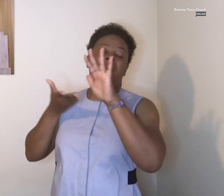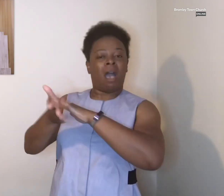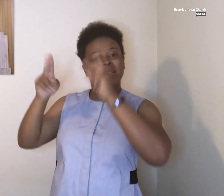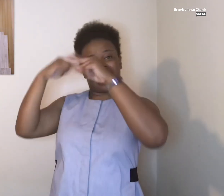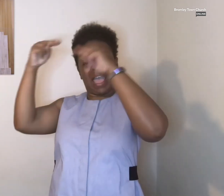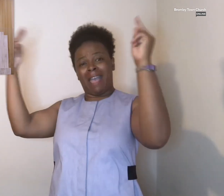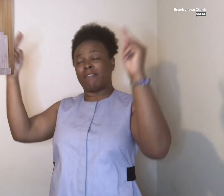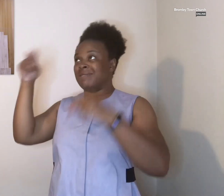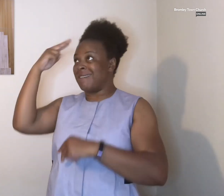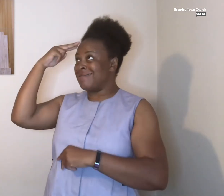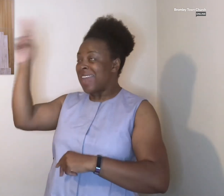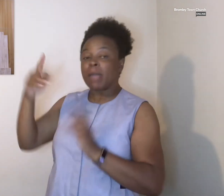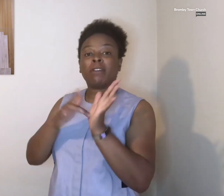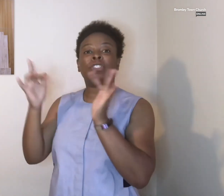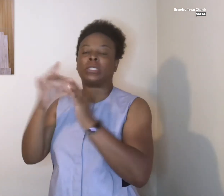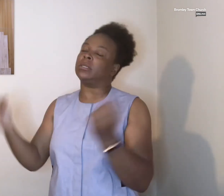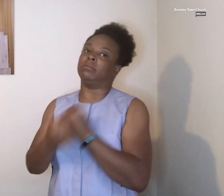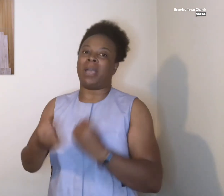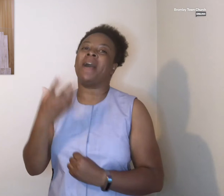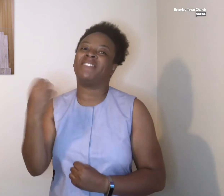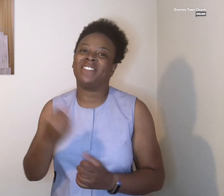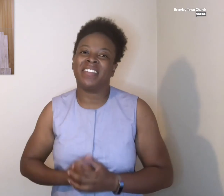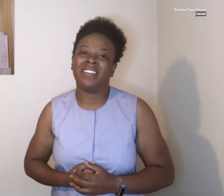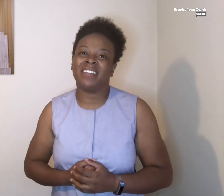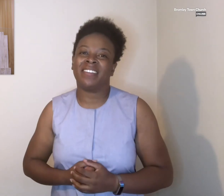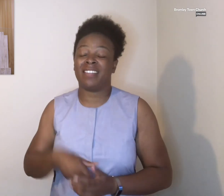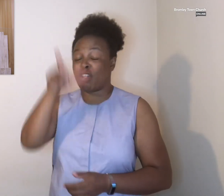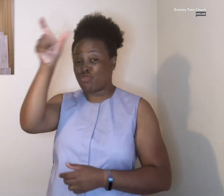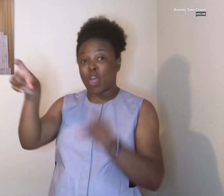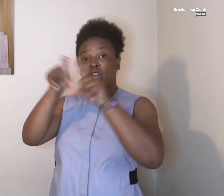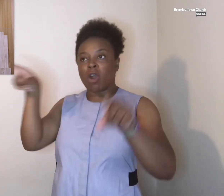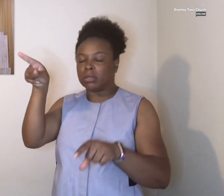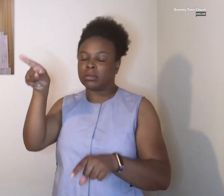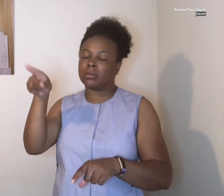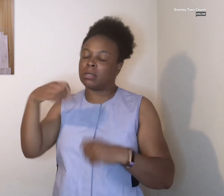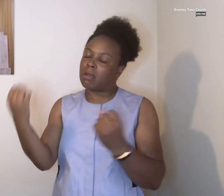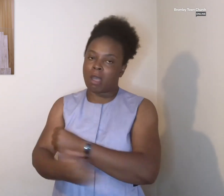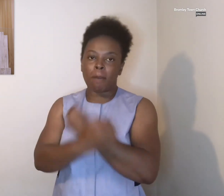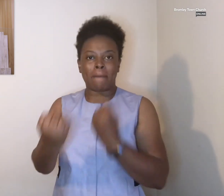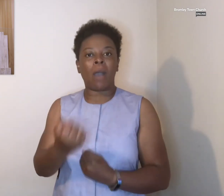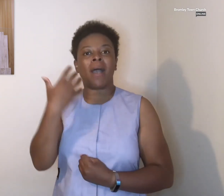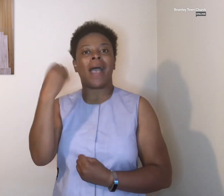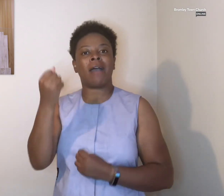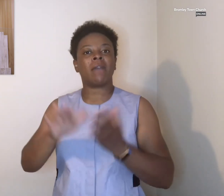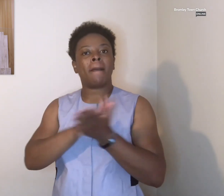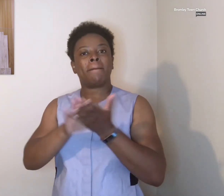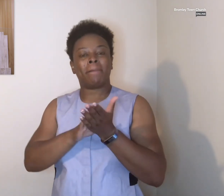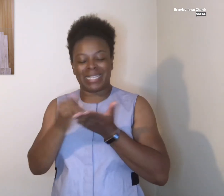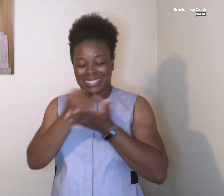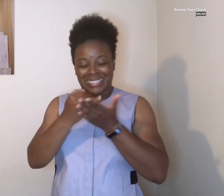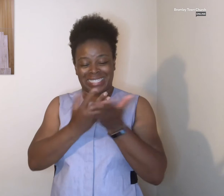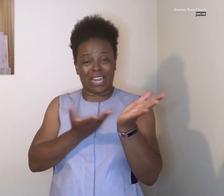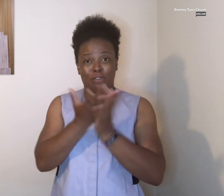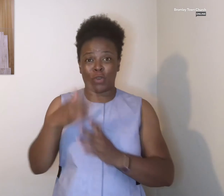the name of Jesus. The cross has the power to deal with sin in our lives. And